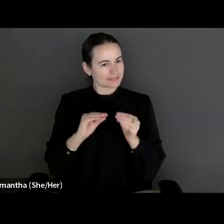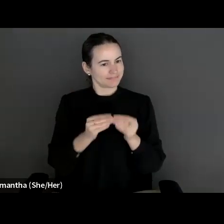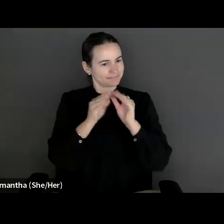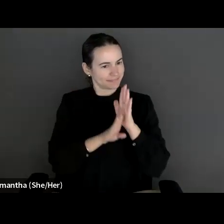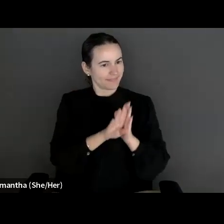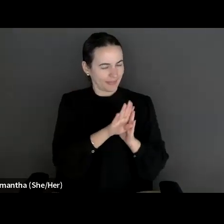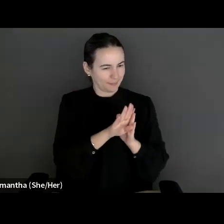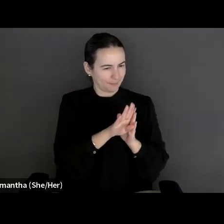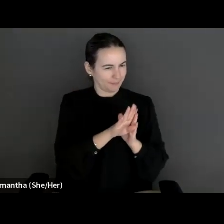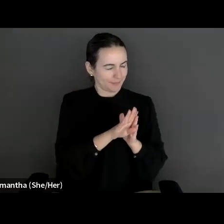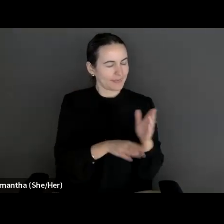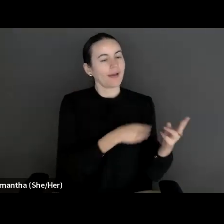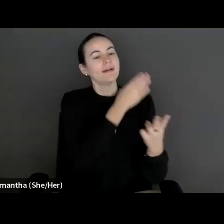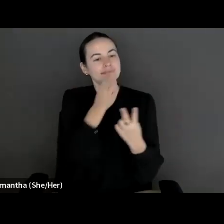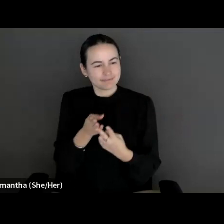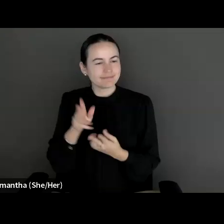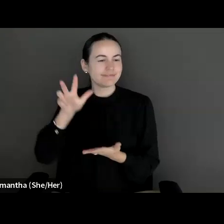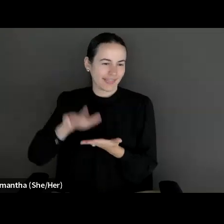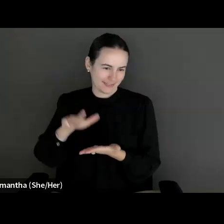validation.